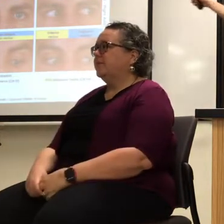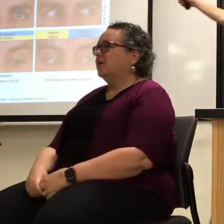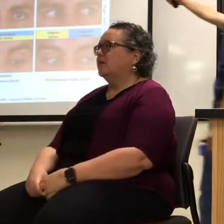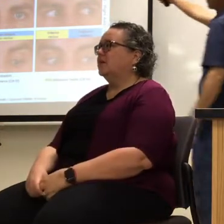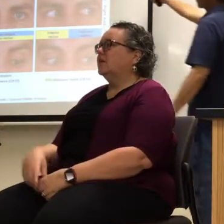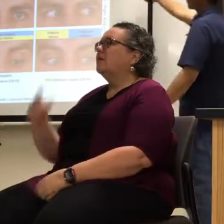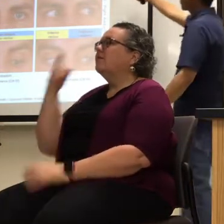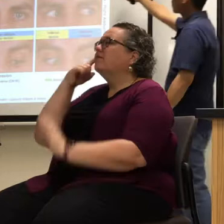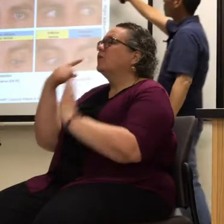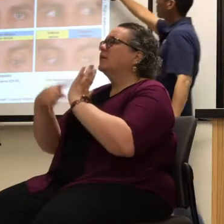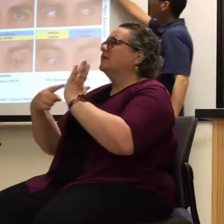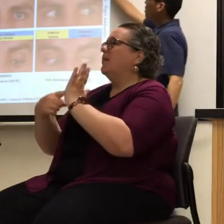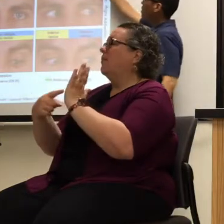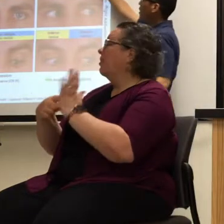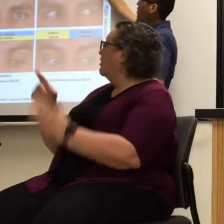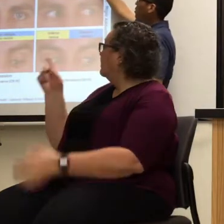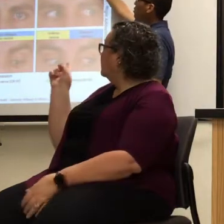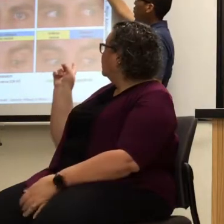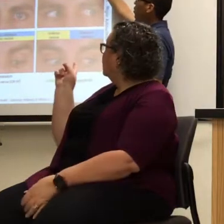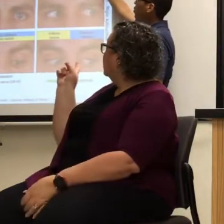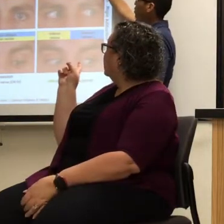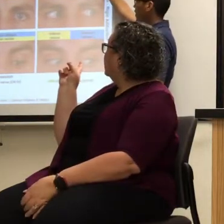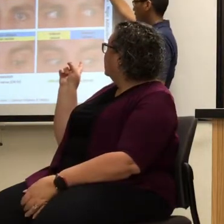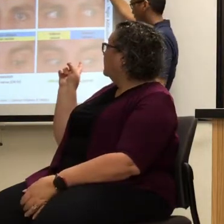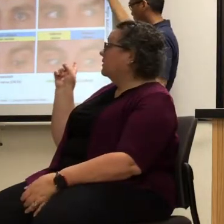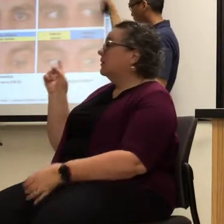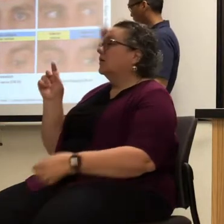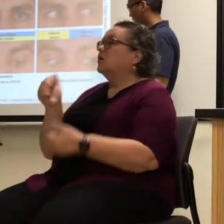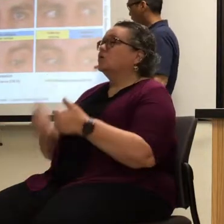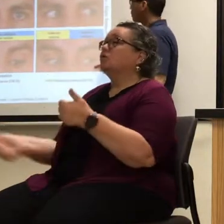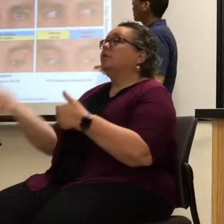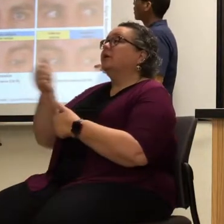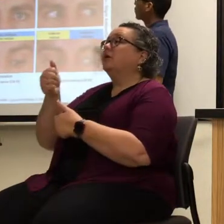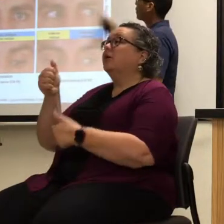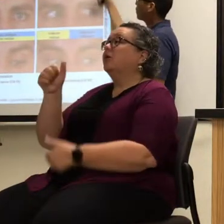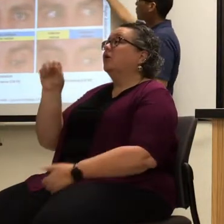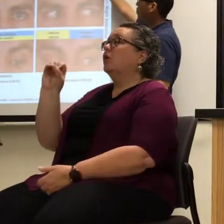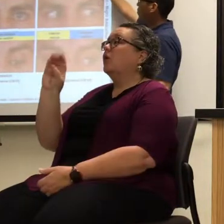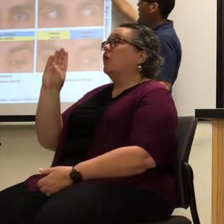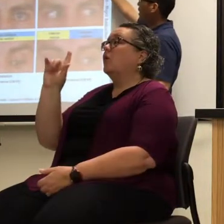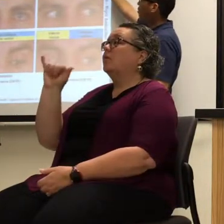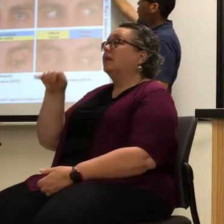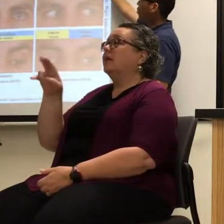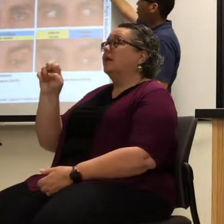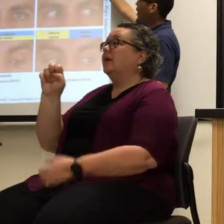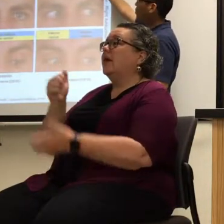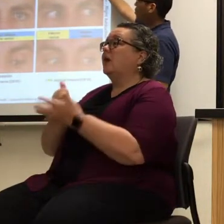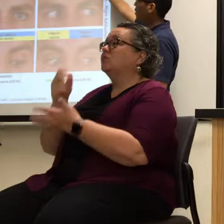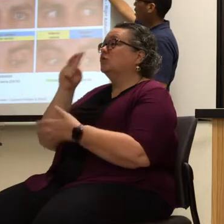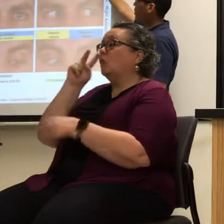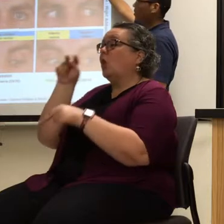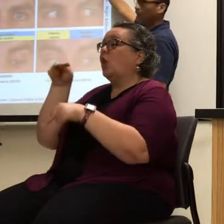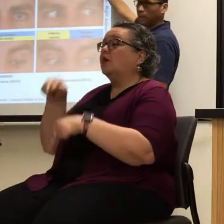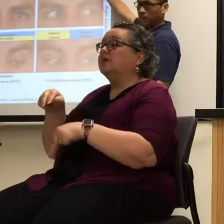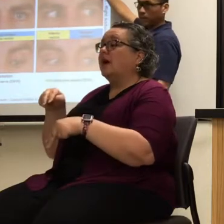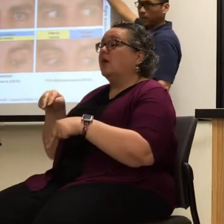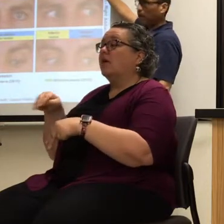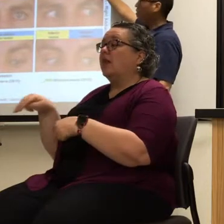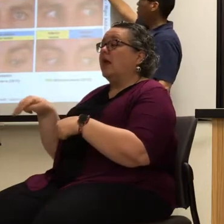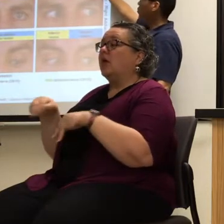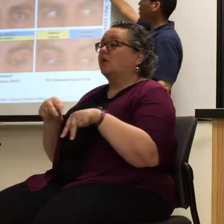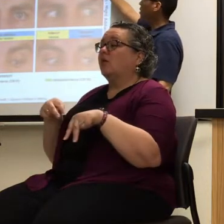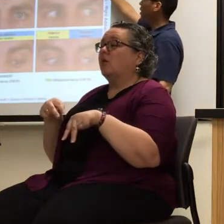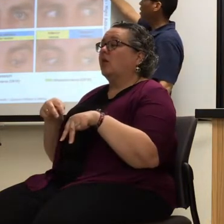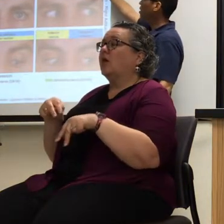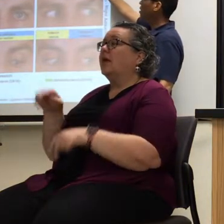This is a good example here. Superior oblique helps you look down and laterally. Inferior oblique helps you look up and laterally. They